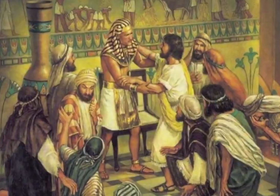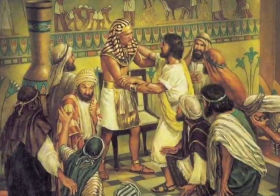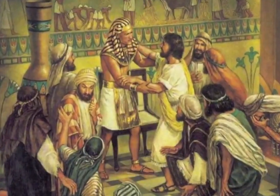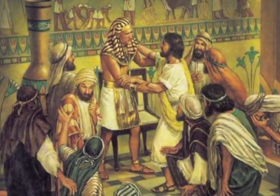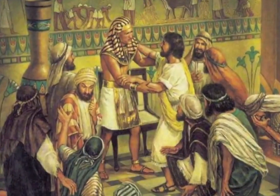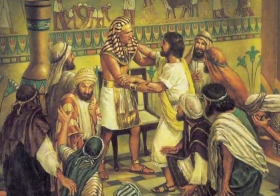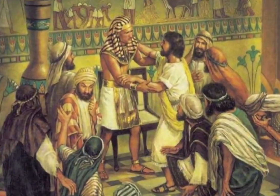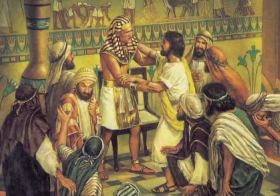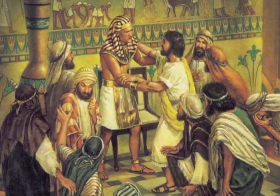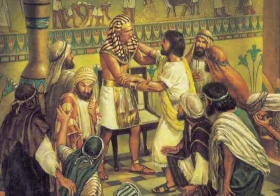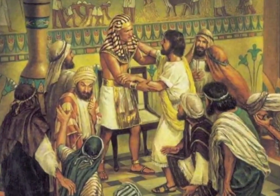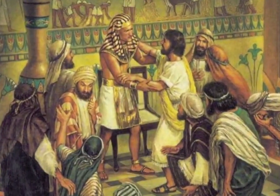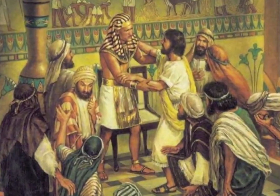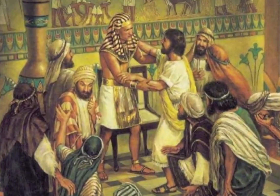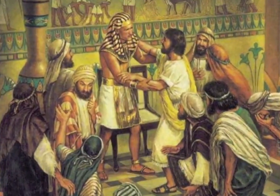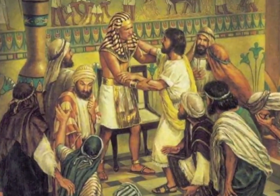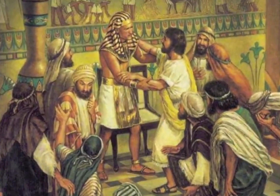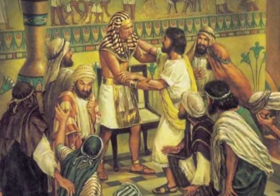things they had done to him.